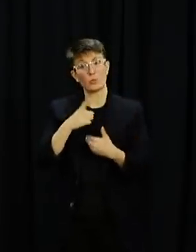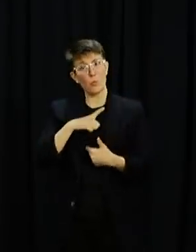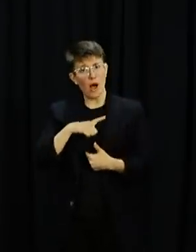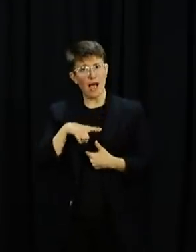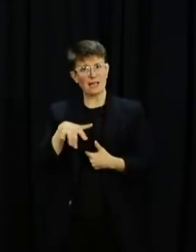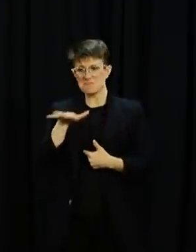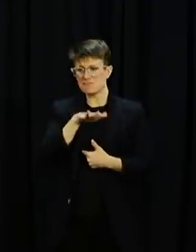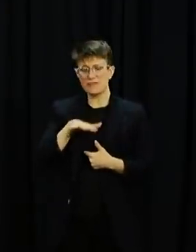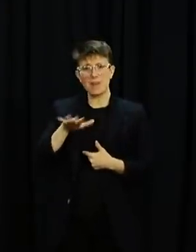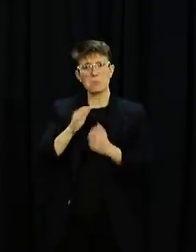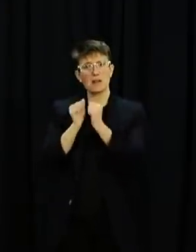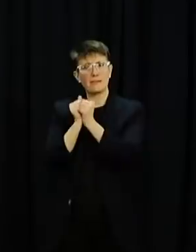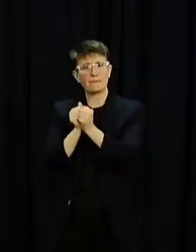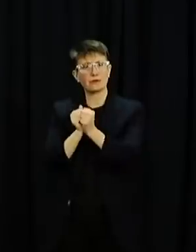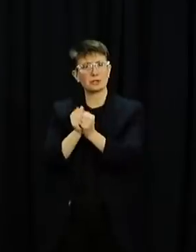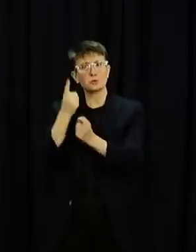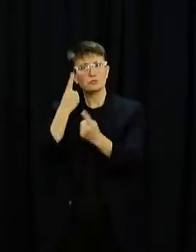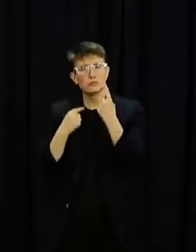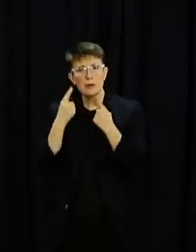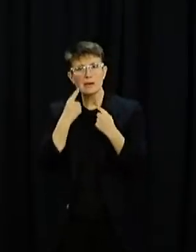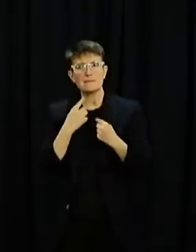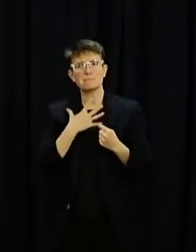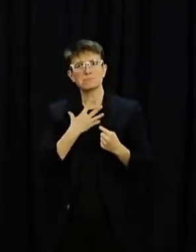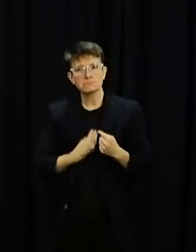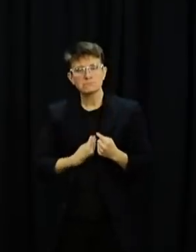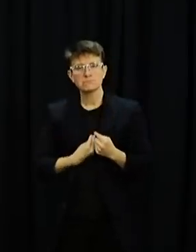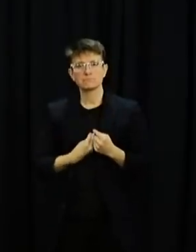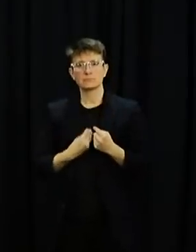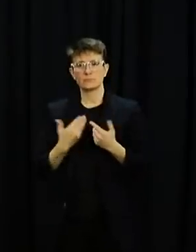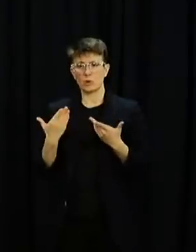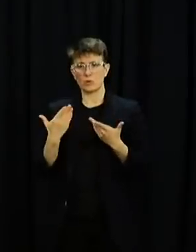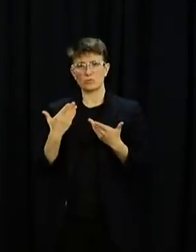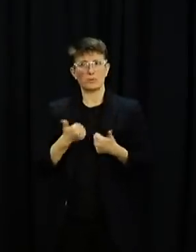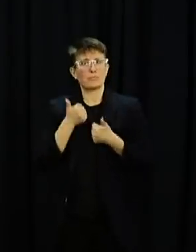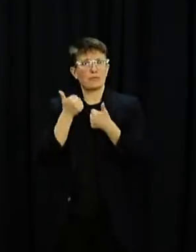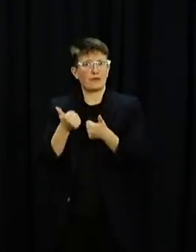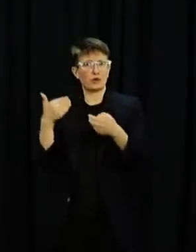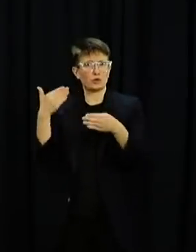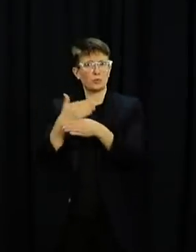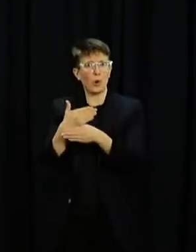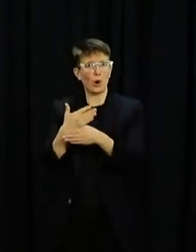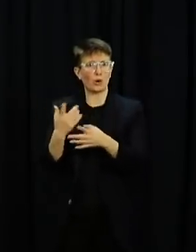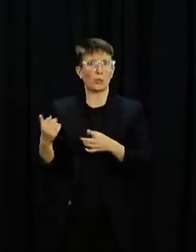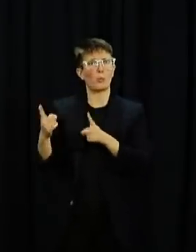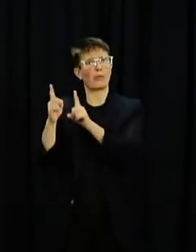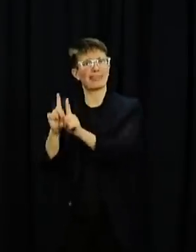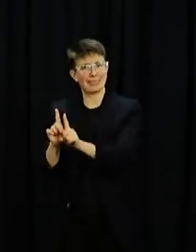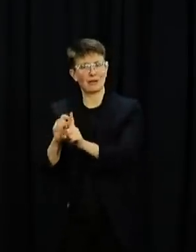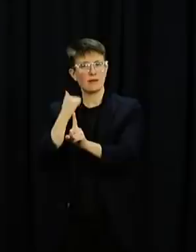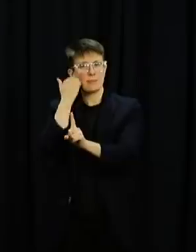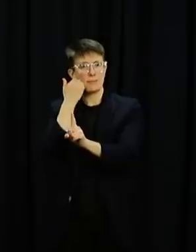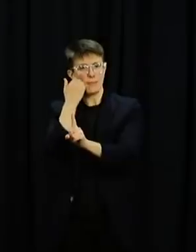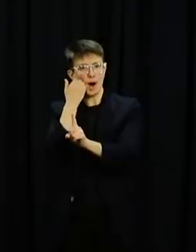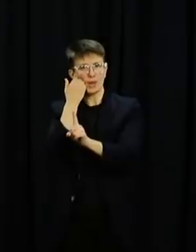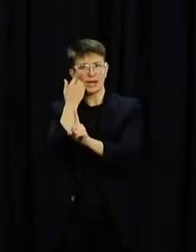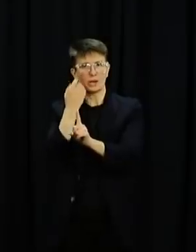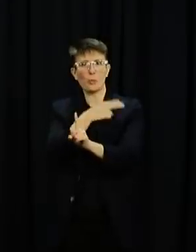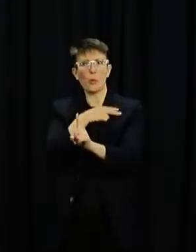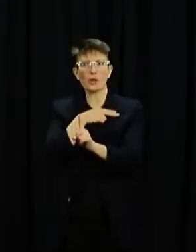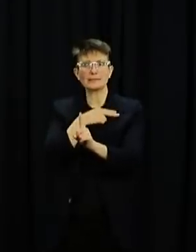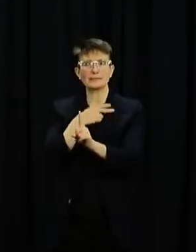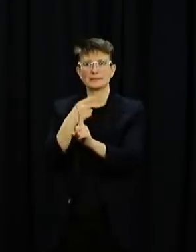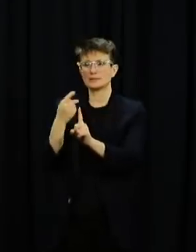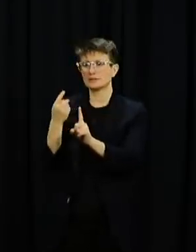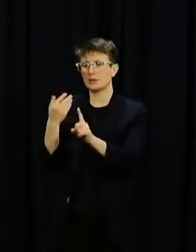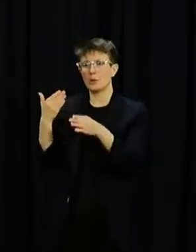really working with Māori wardens, that's always our preference, rather than things that in those circumstances